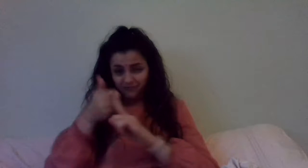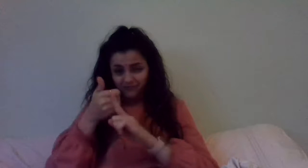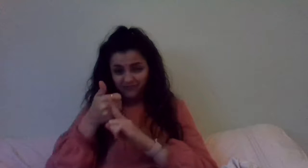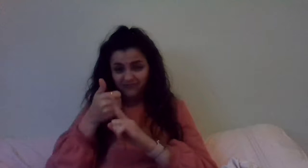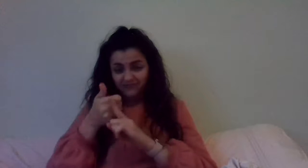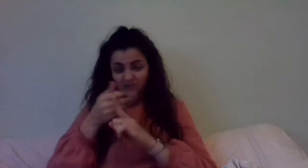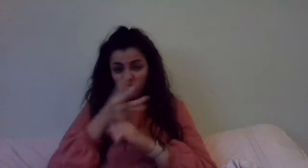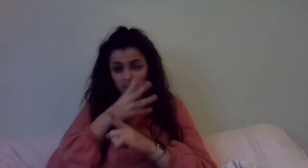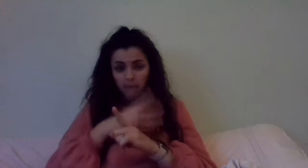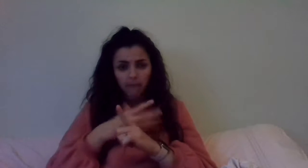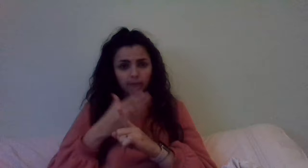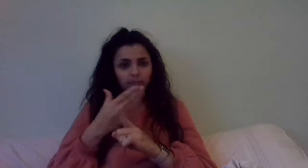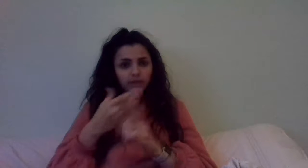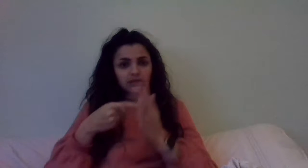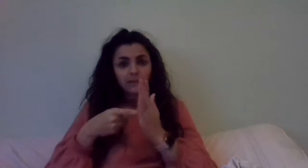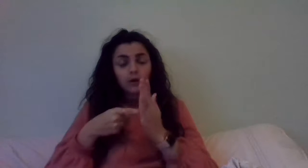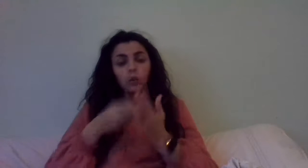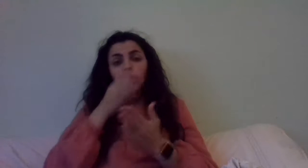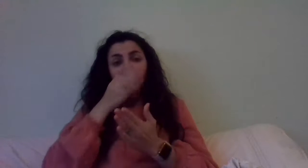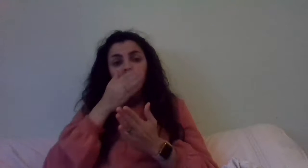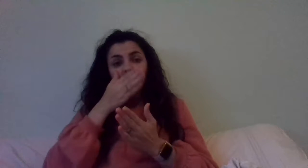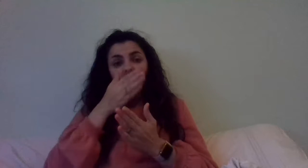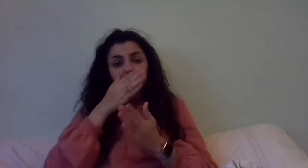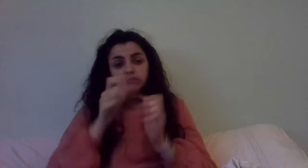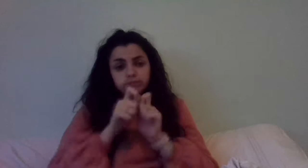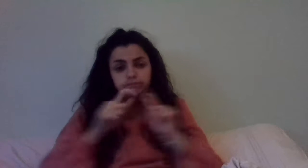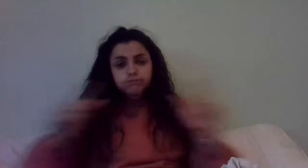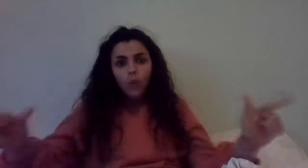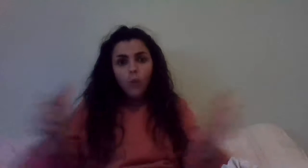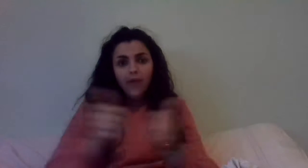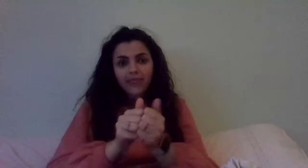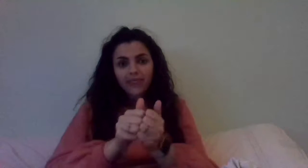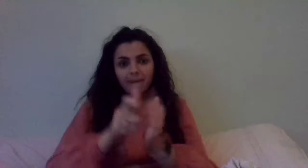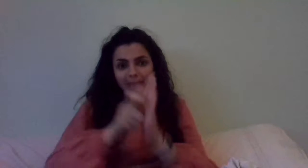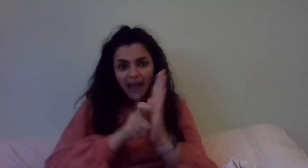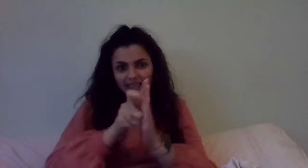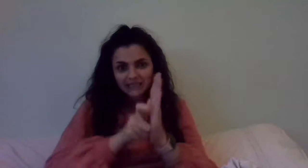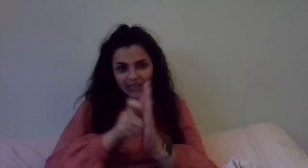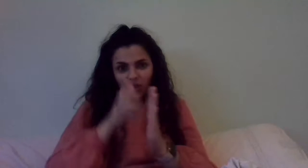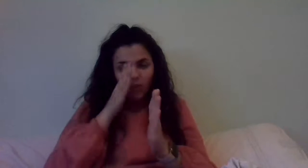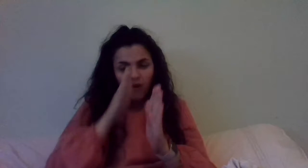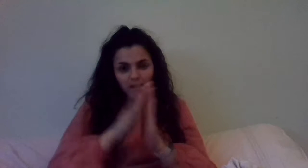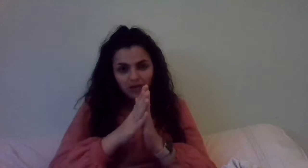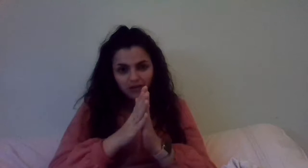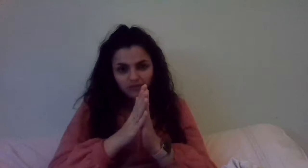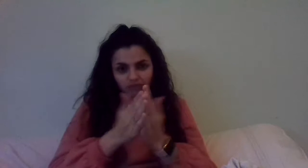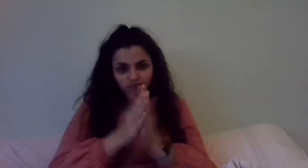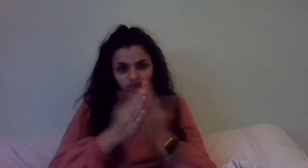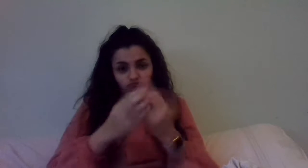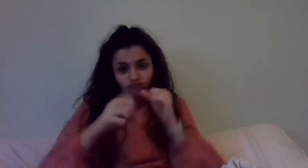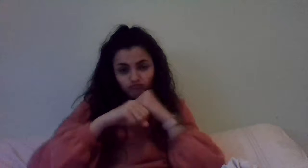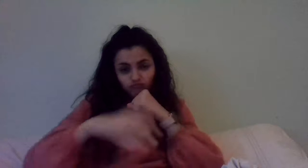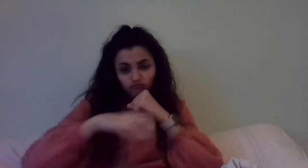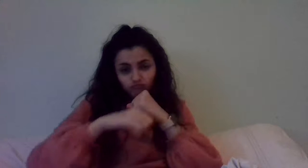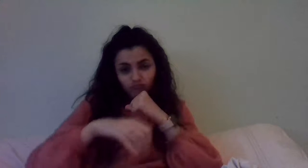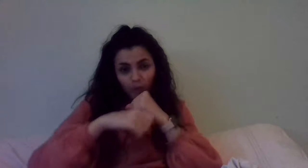in magazines. So in November of 1941, Fortune magazine, I'm on slide number 7,